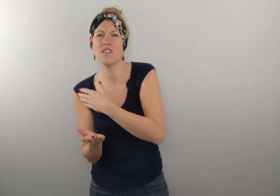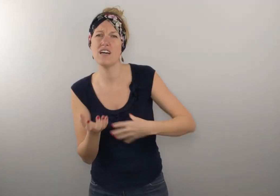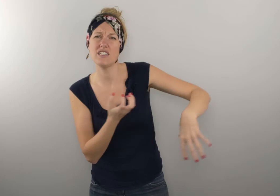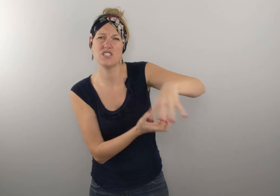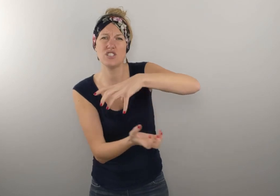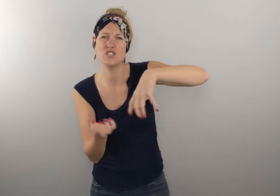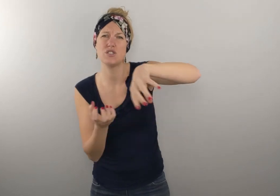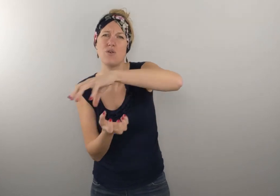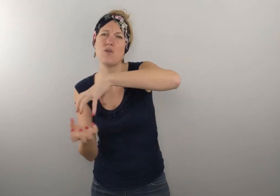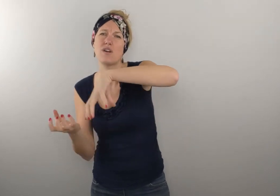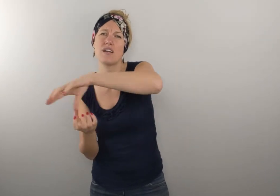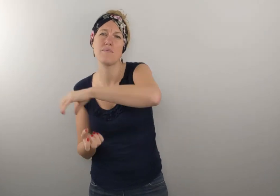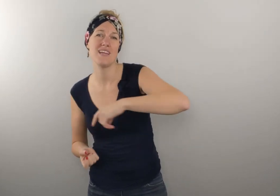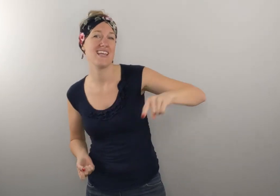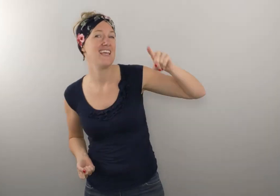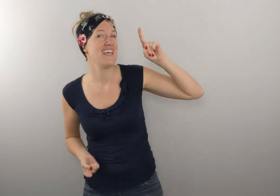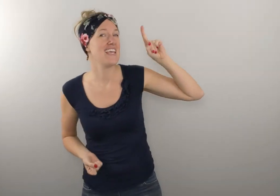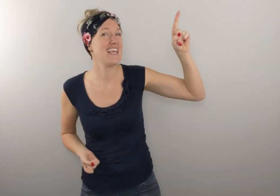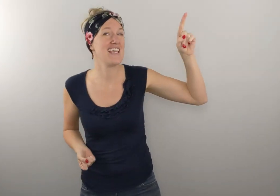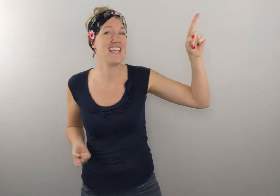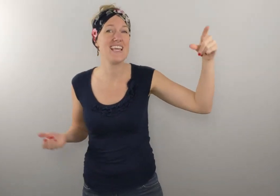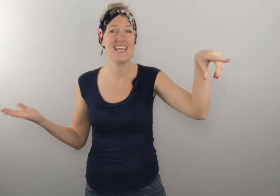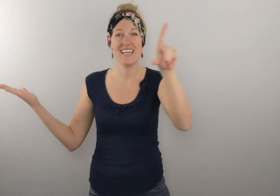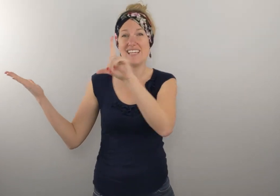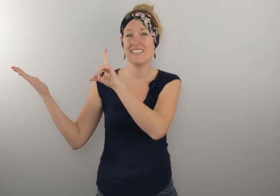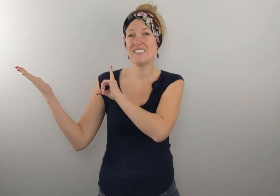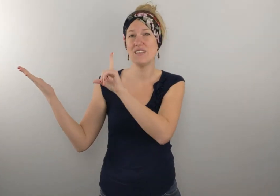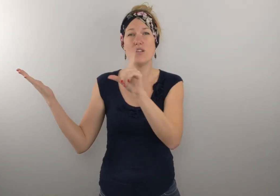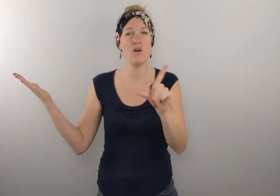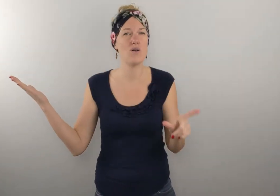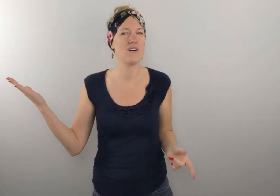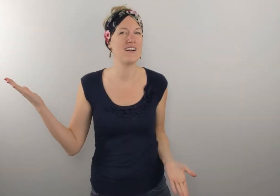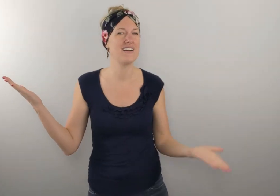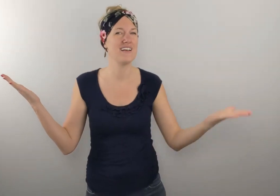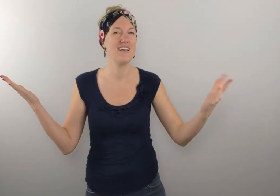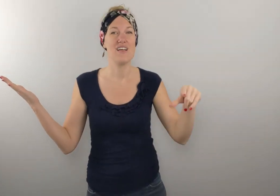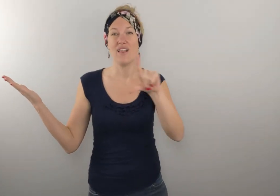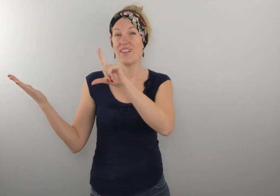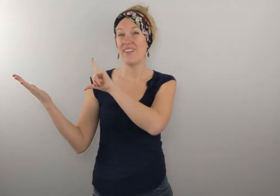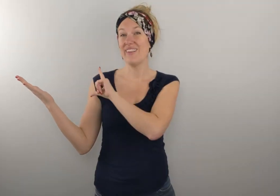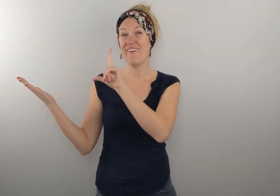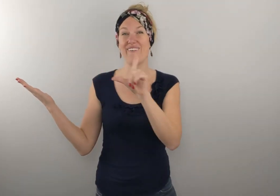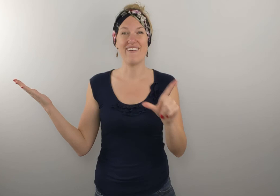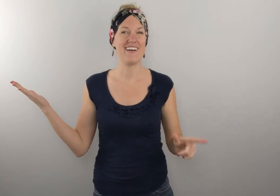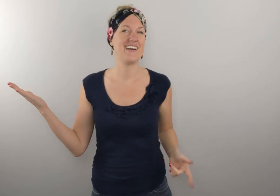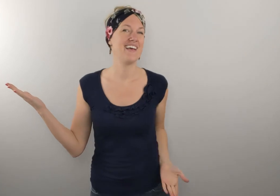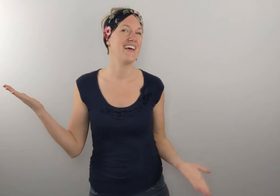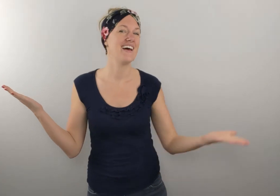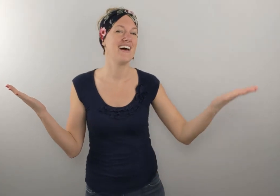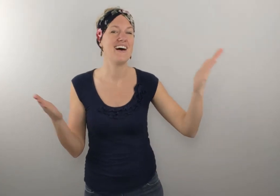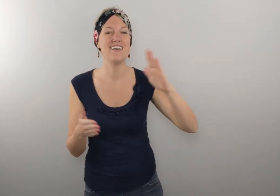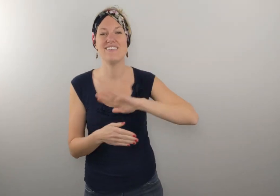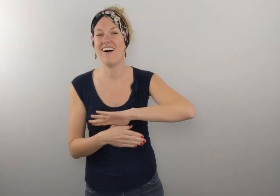the storm, He is Lord, Lord of